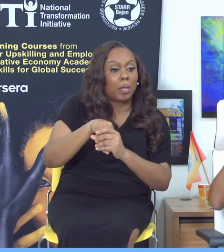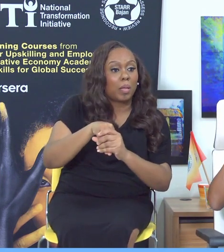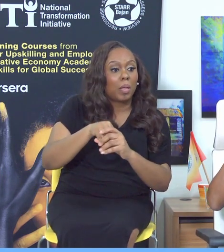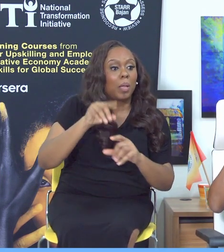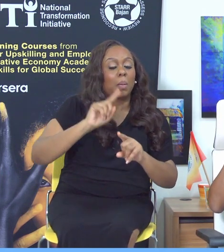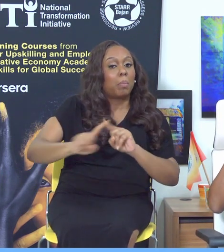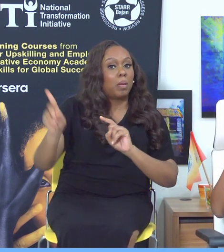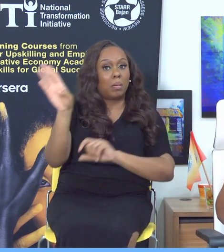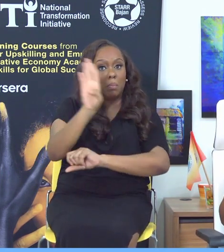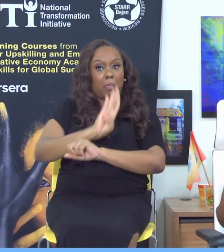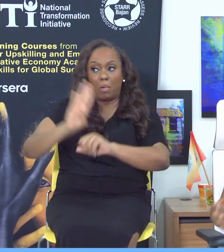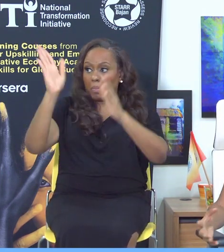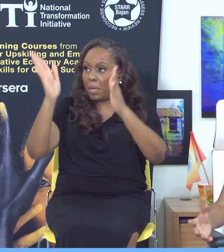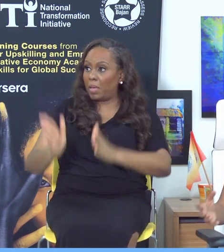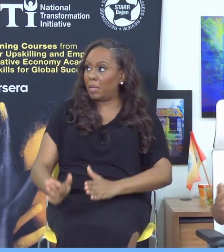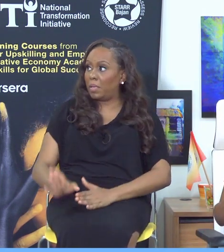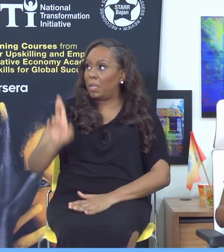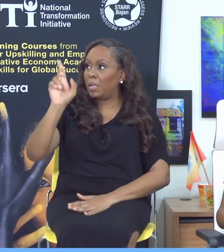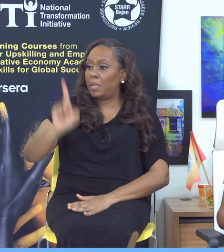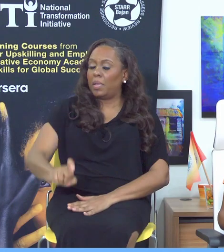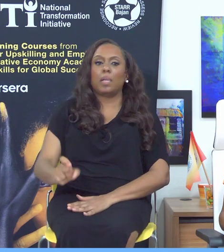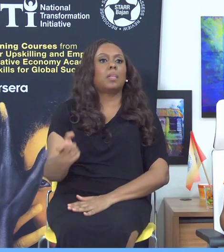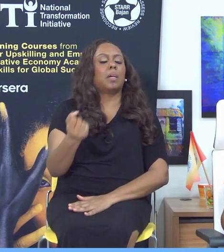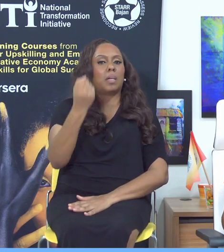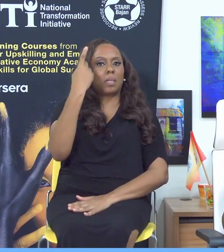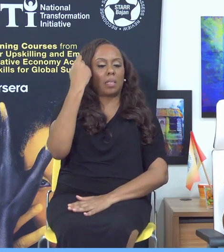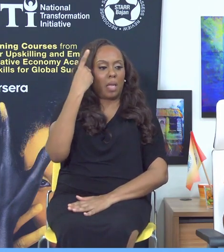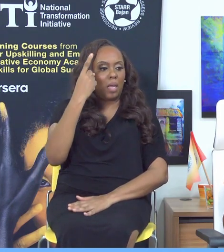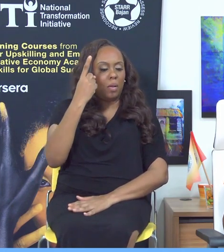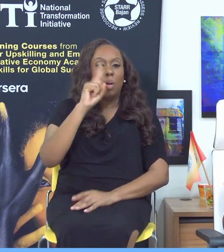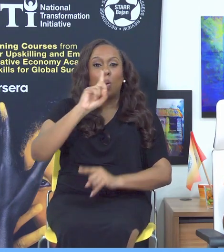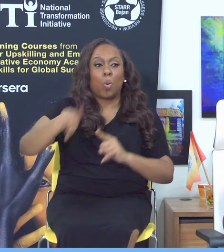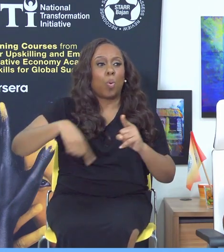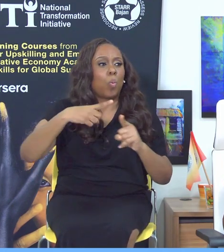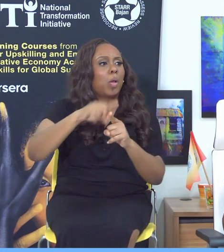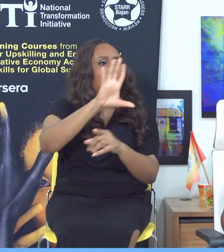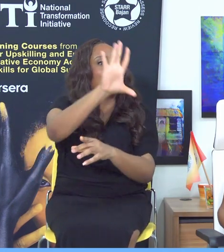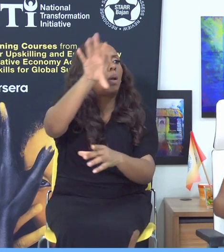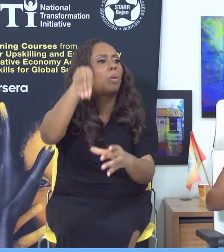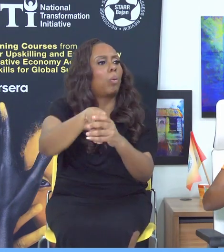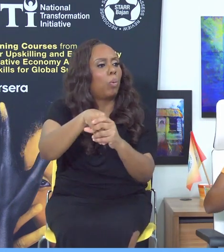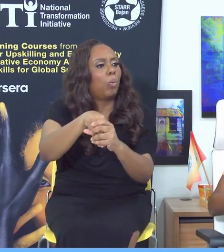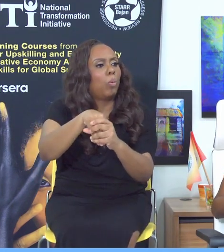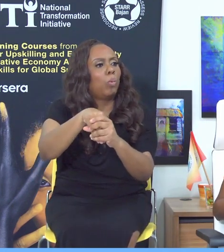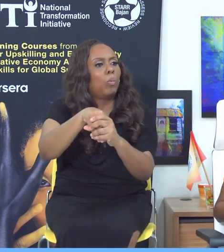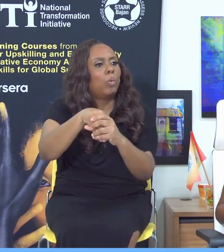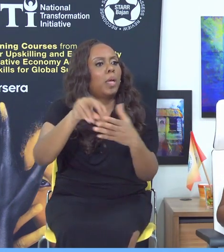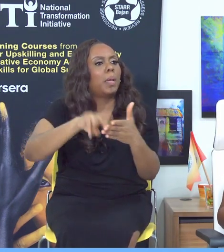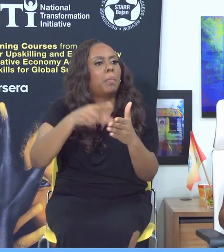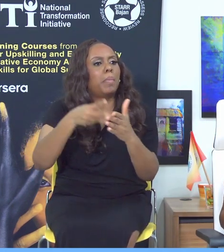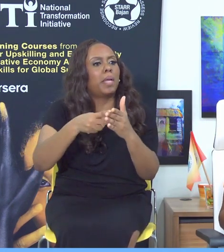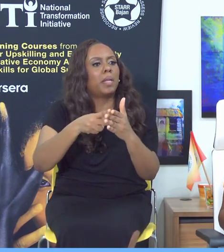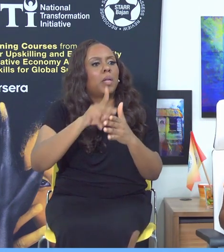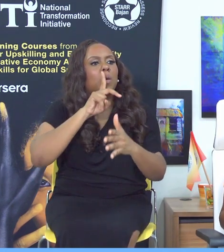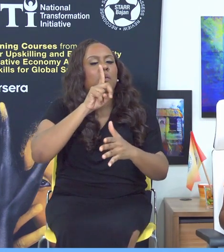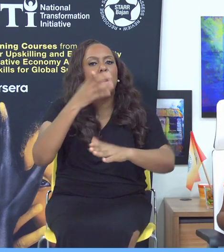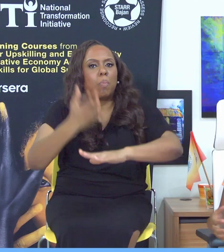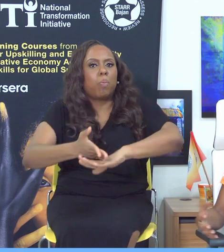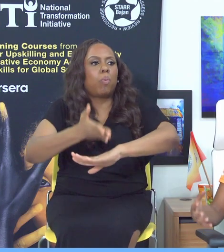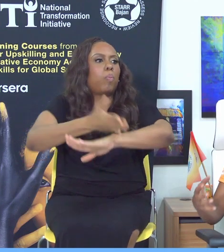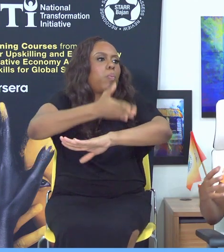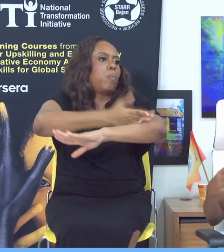to realize that including people with disabilities adds value to our